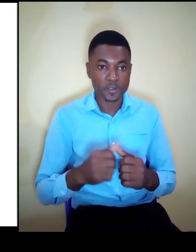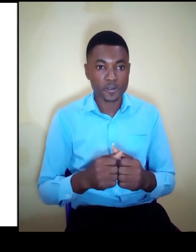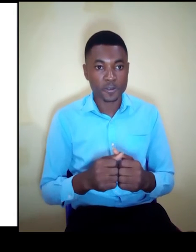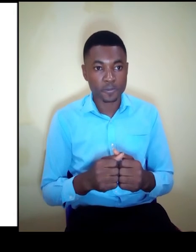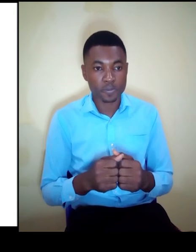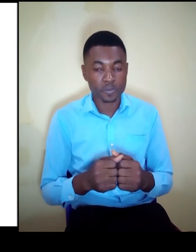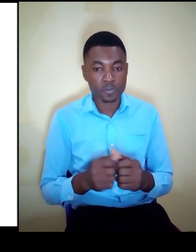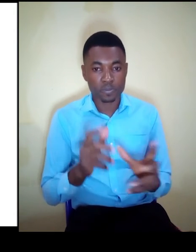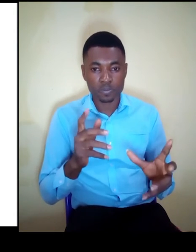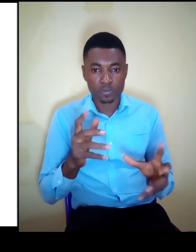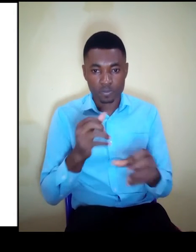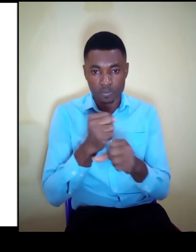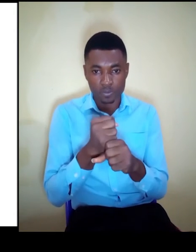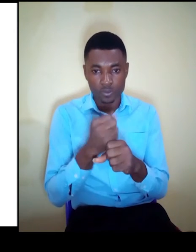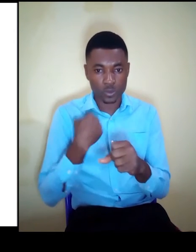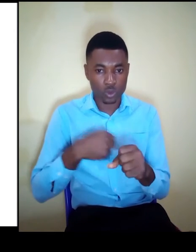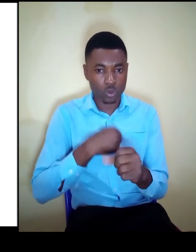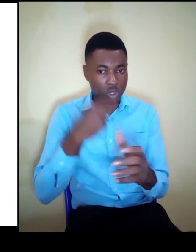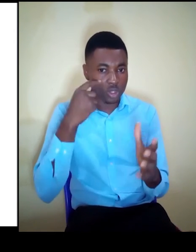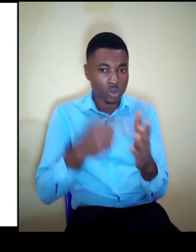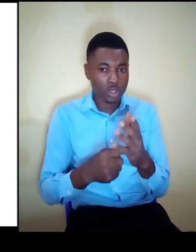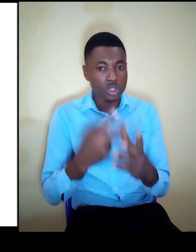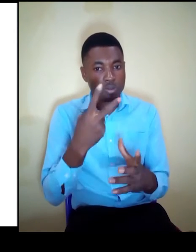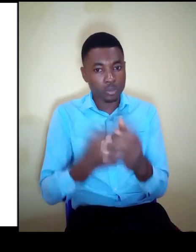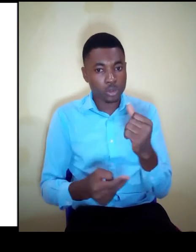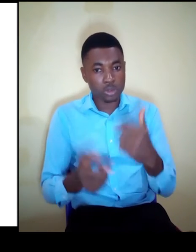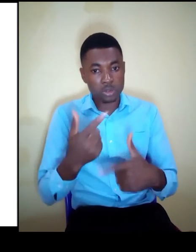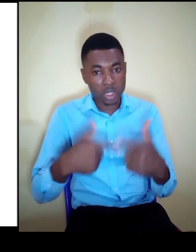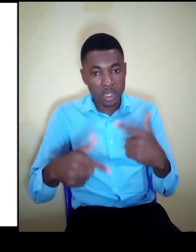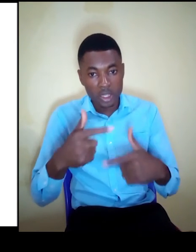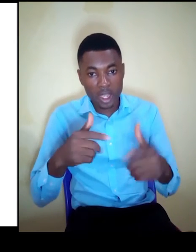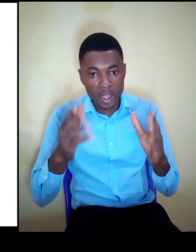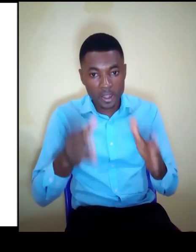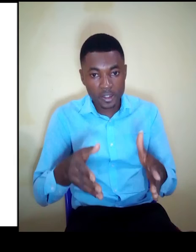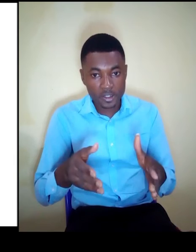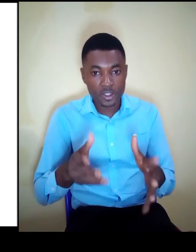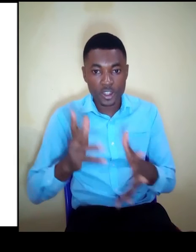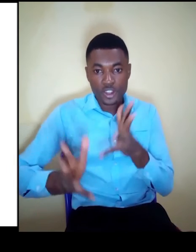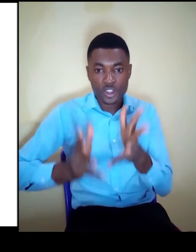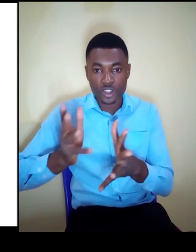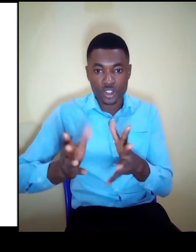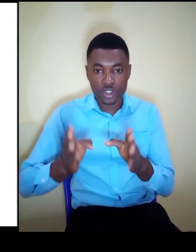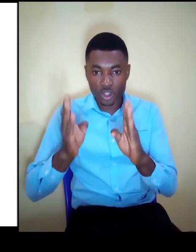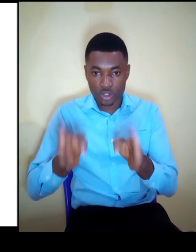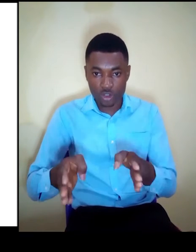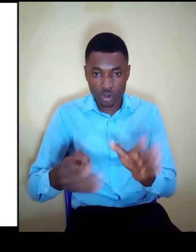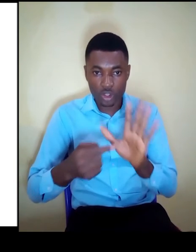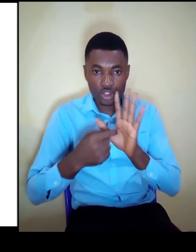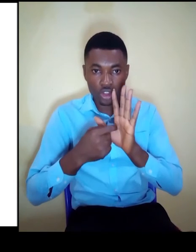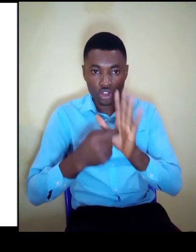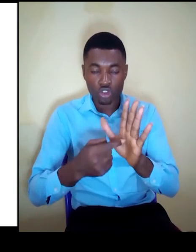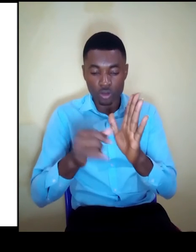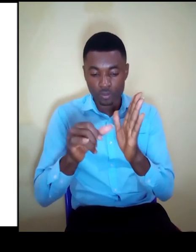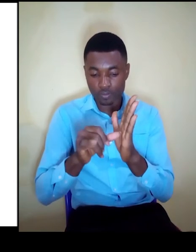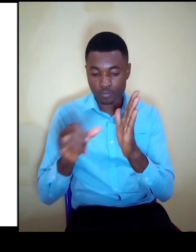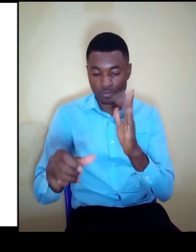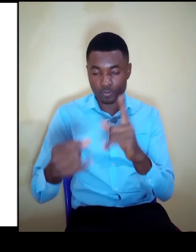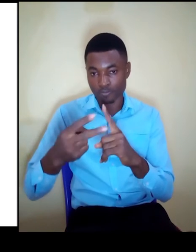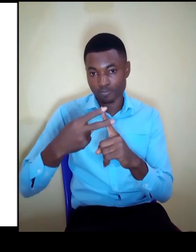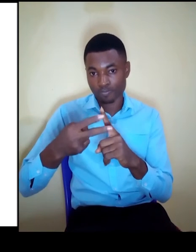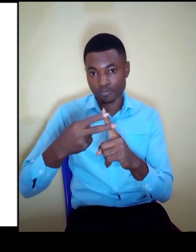In summary, we've identified that both signers and gesturers exhibit systematic preference for iconic representation